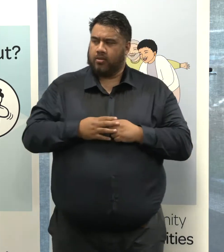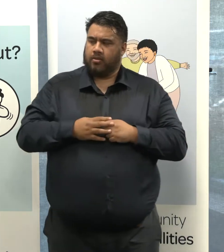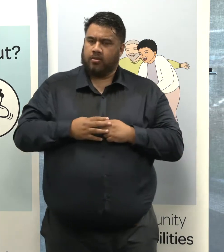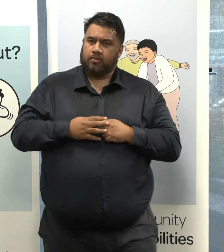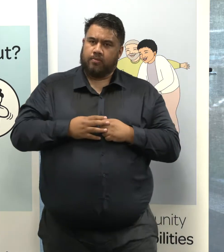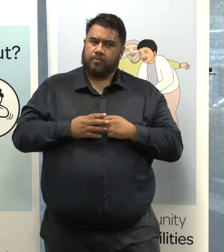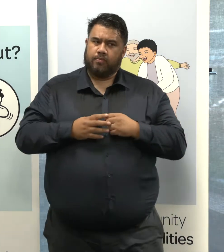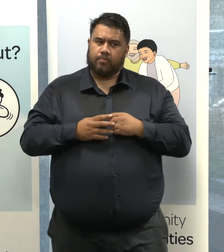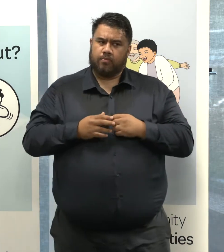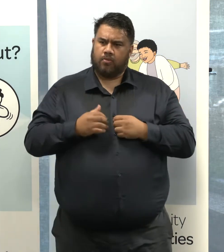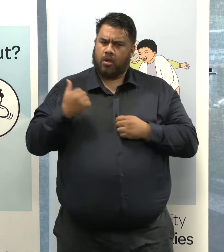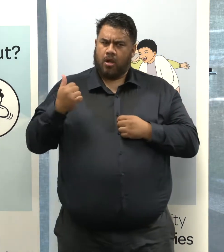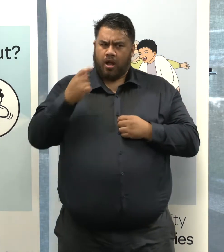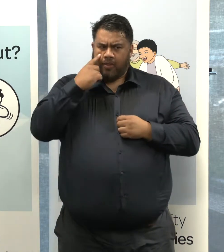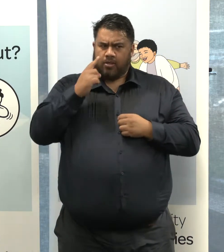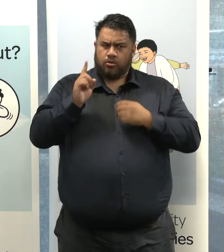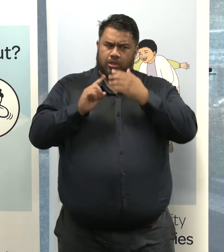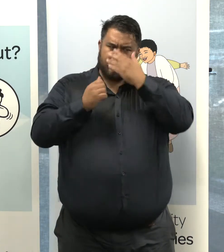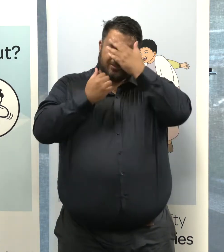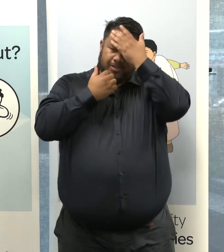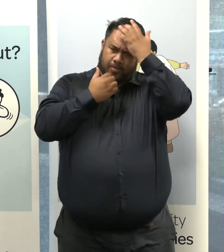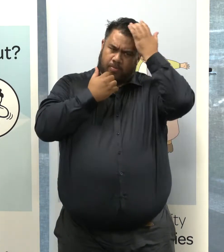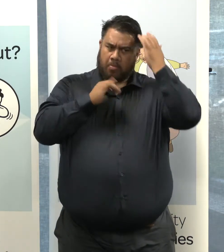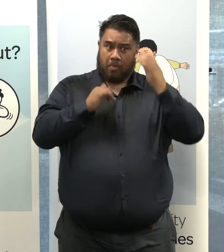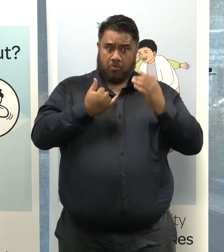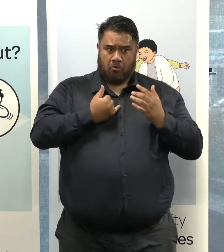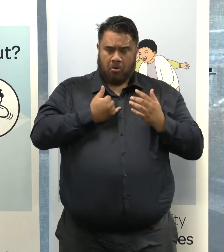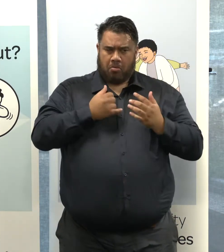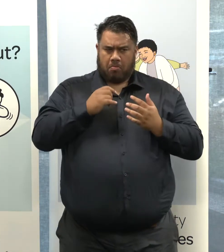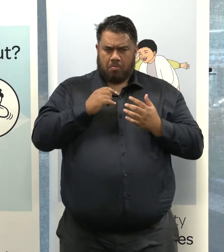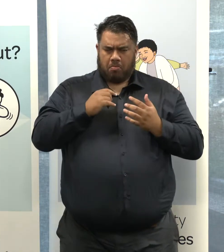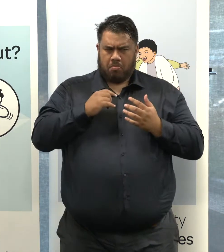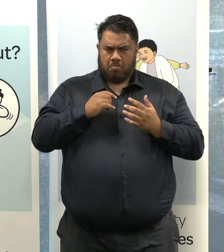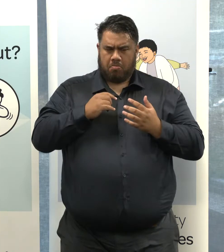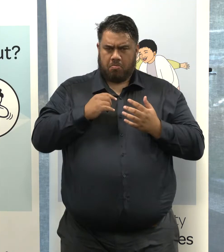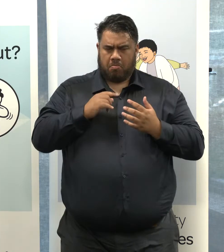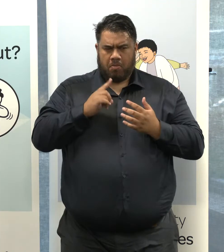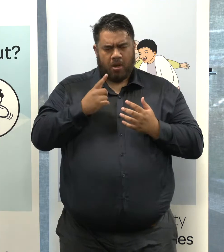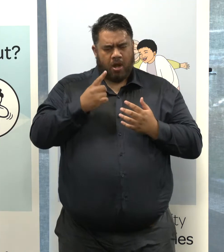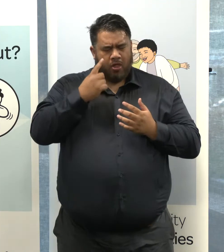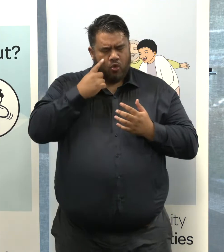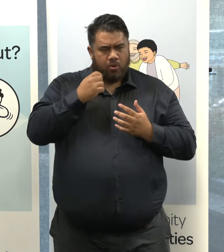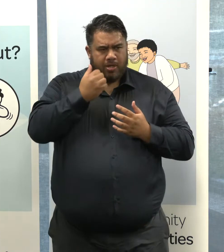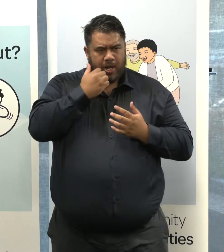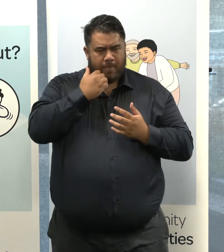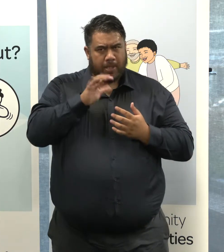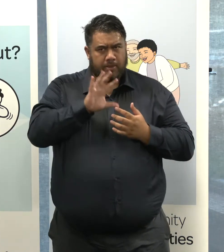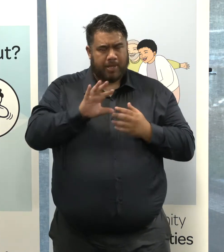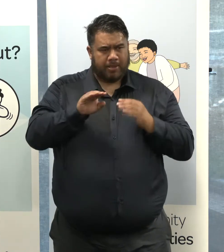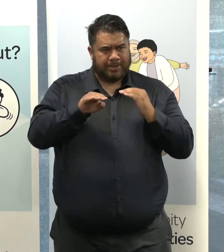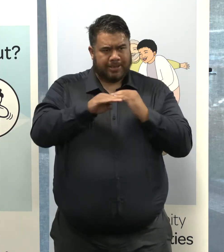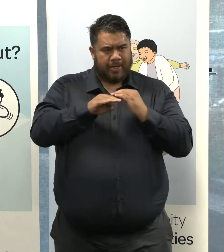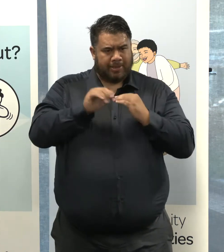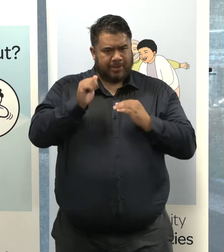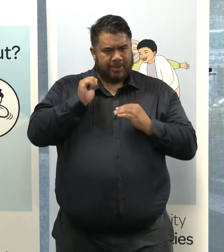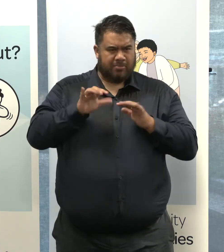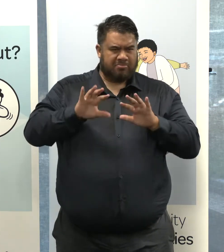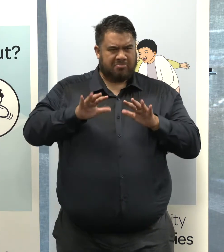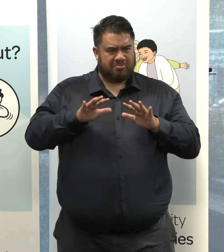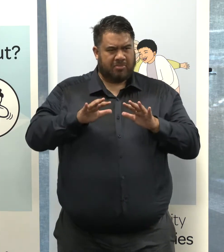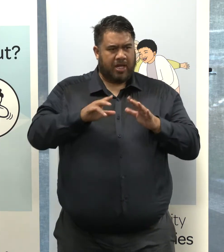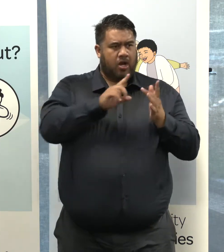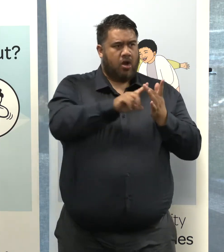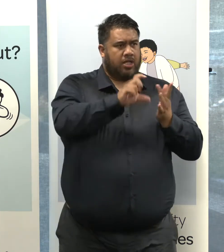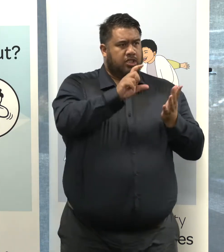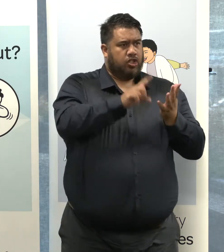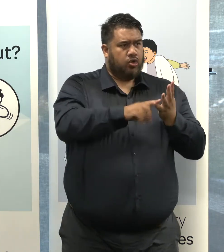My reading of the number today, and I'm not sure if I've got it right, but my understanding was the number was about the same as yesterday, and the number in ICU